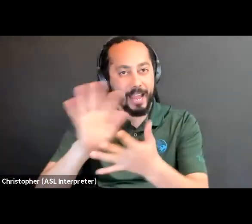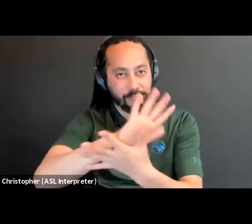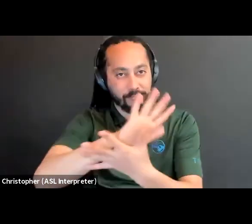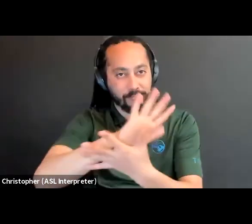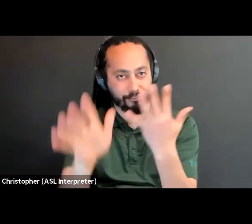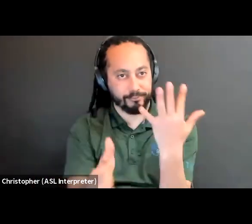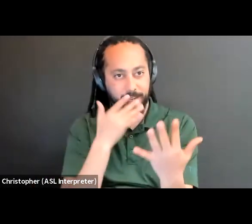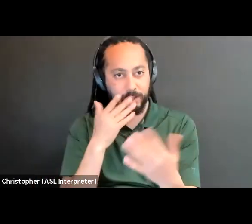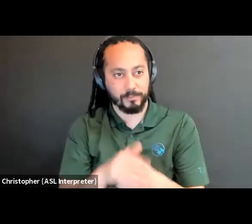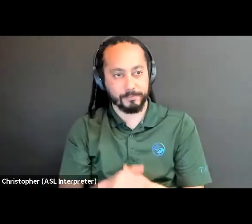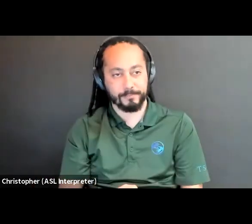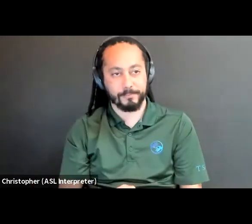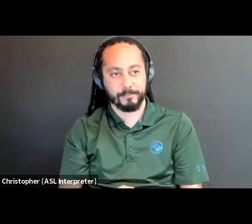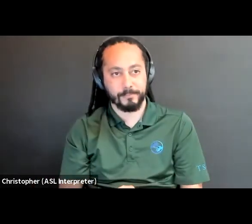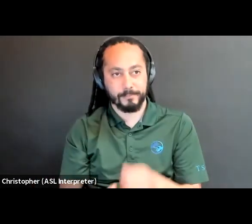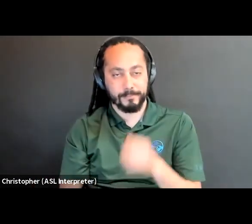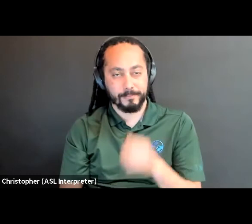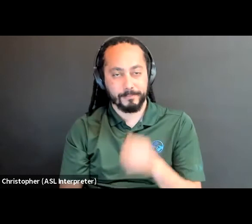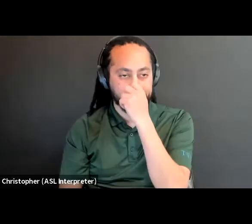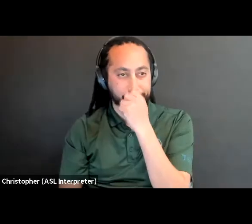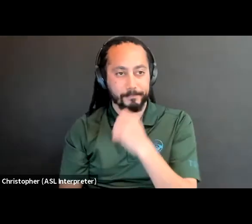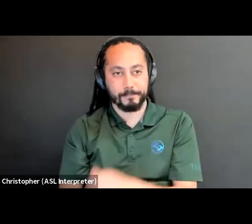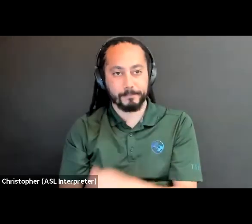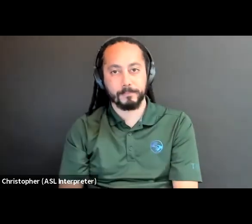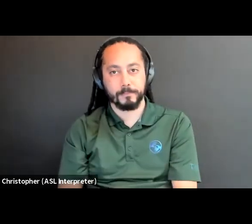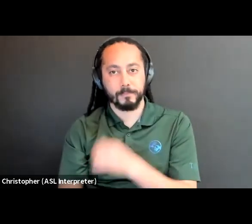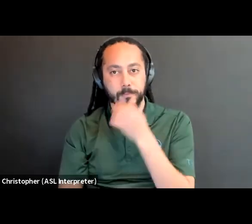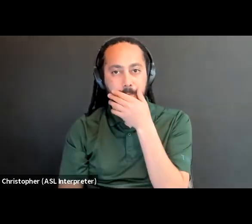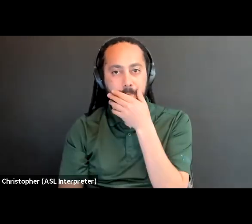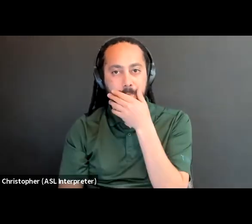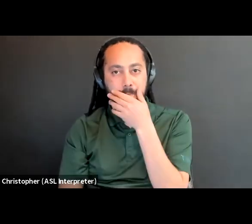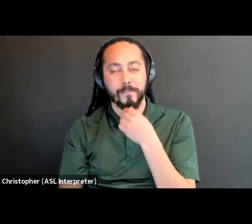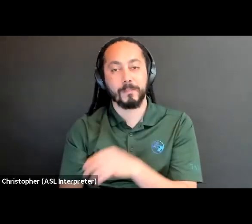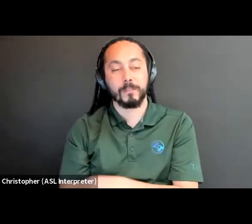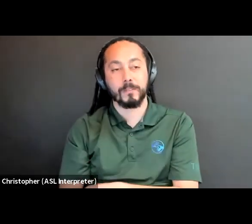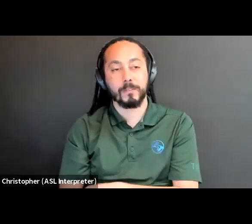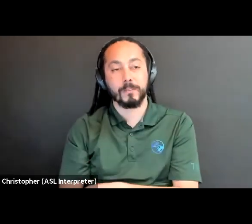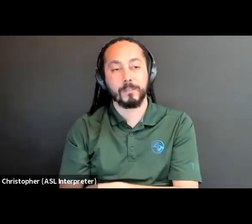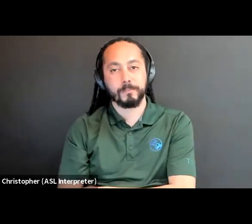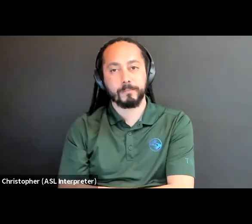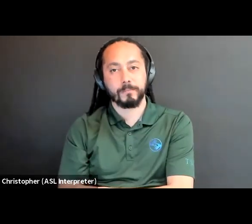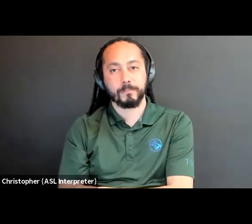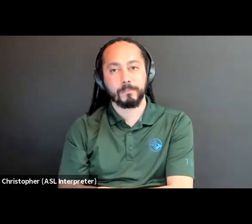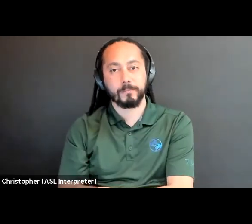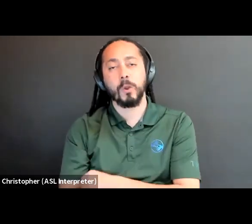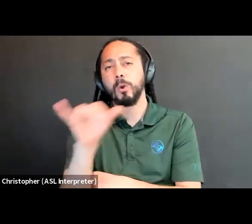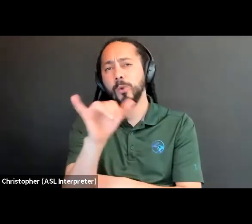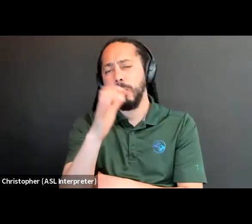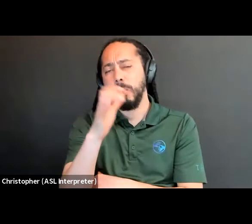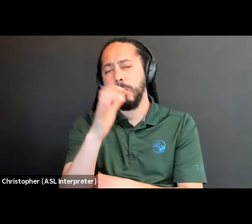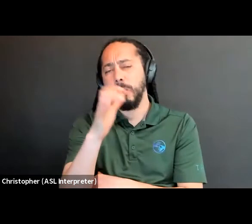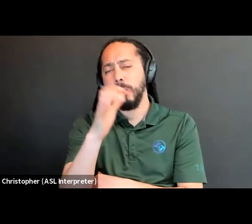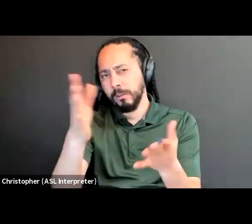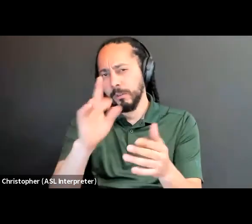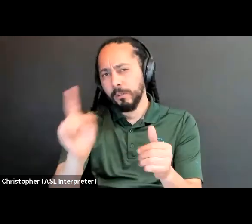forward here to your little introduction. I just want to say, first off, you cannot possibly learn how